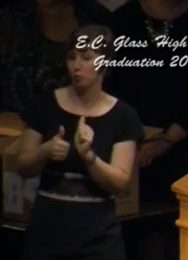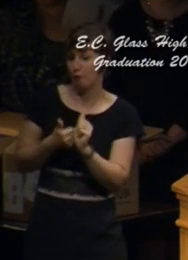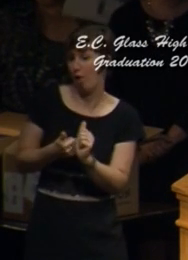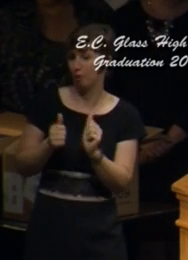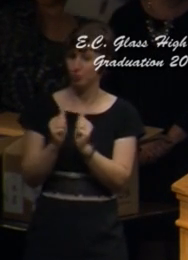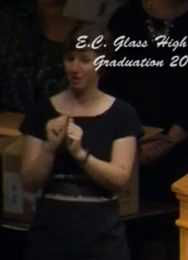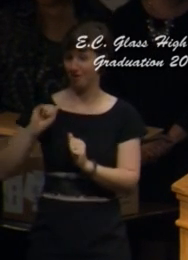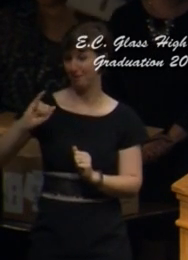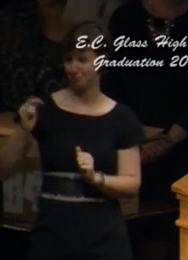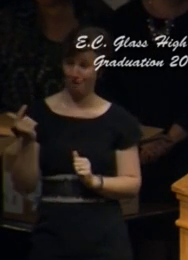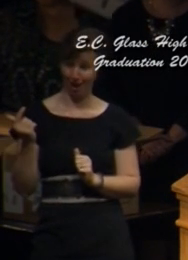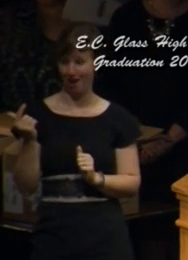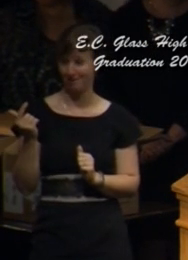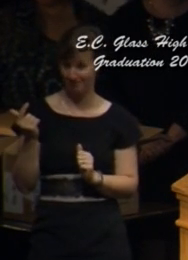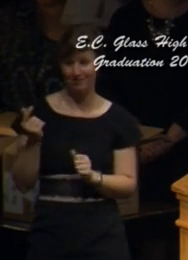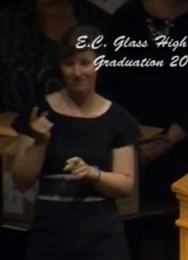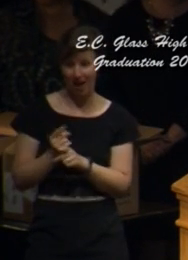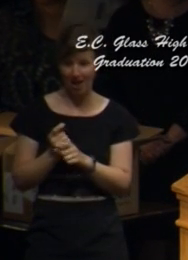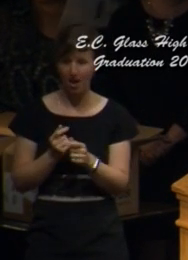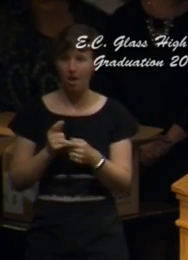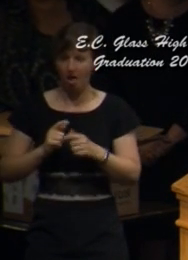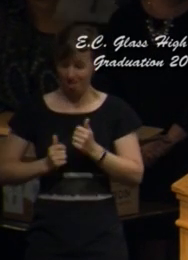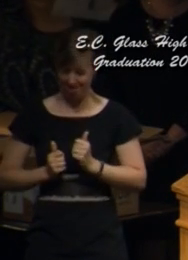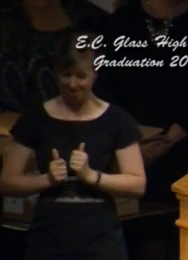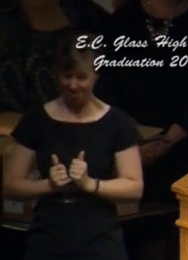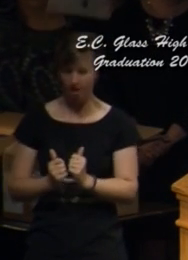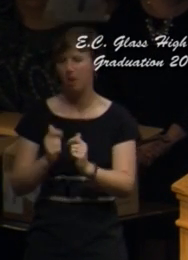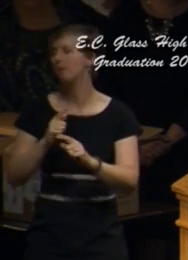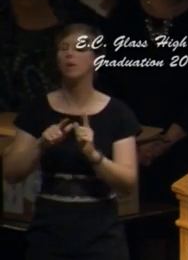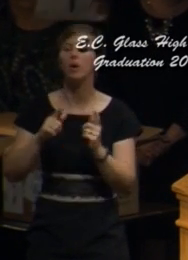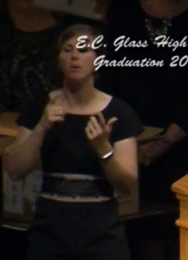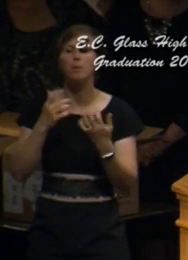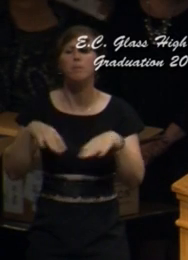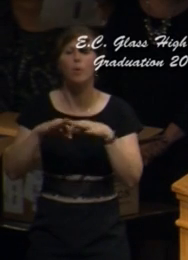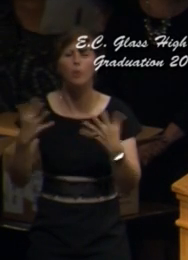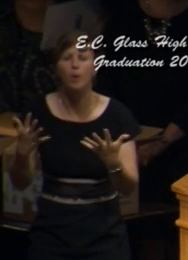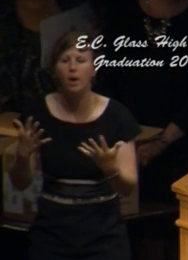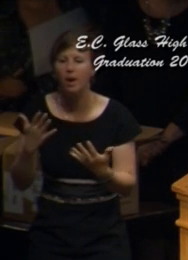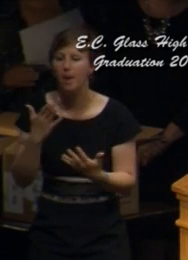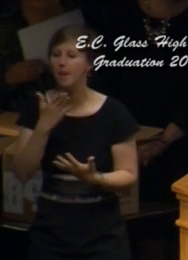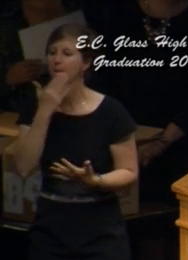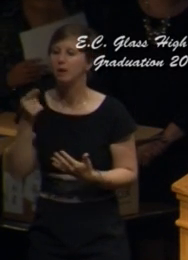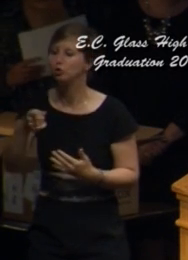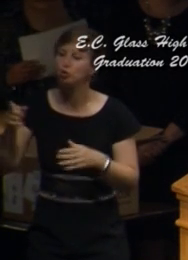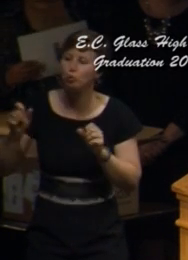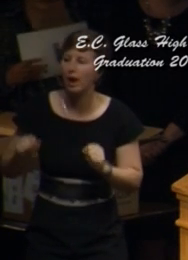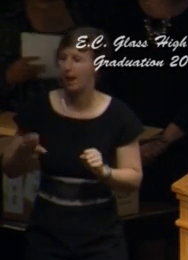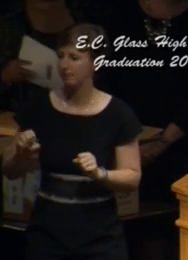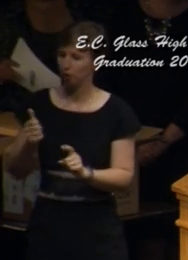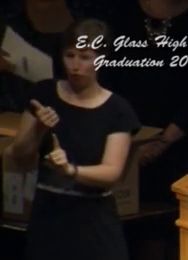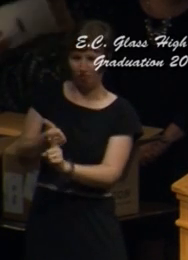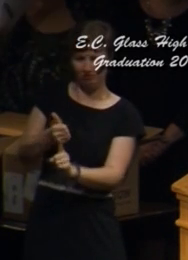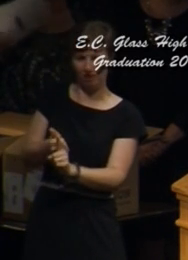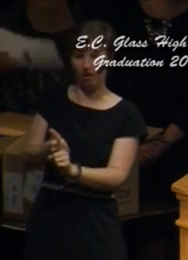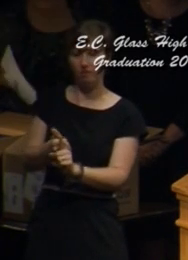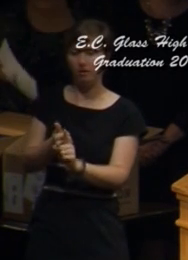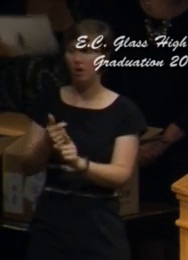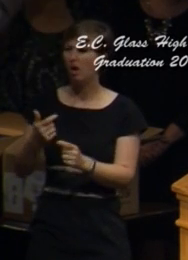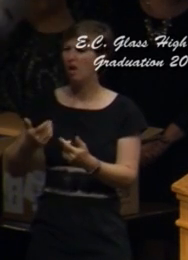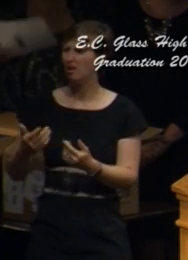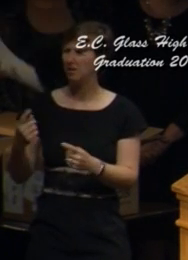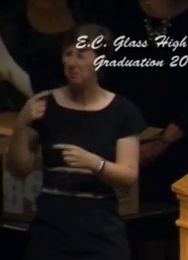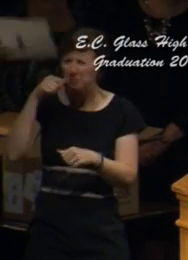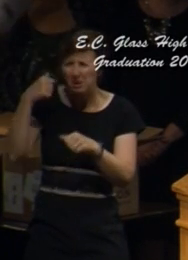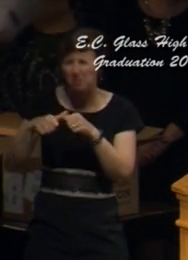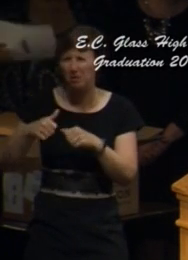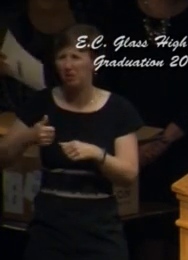Instagram? What matters is being the best you can be, rather than trying to be better than everyone else. In past years, I was upset watching